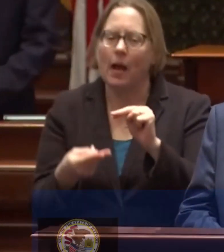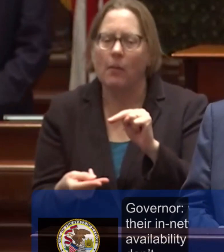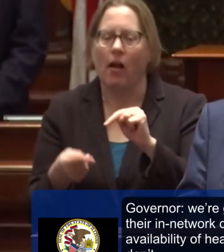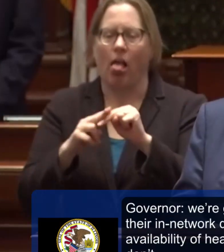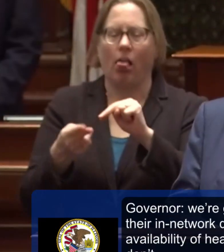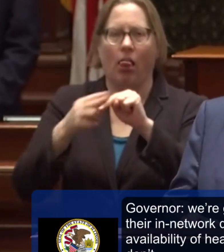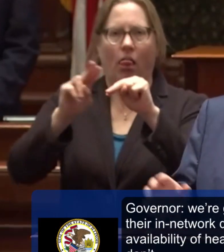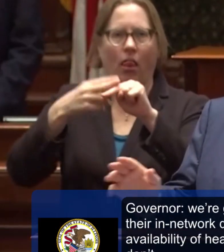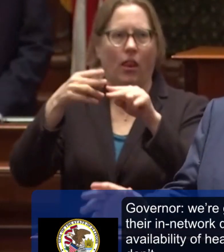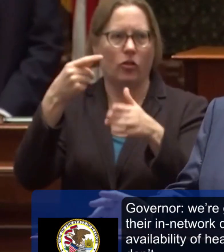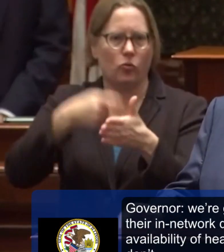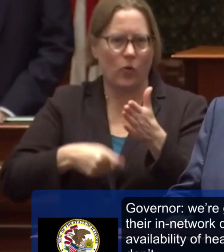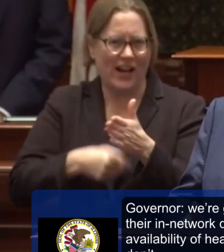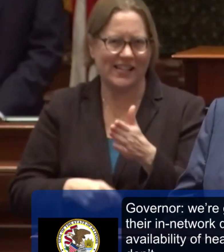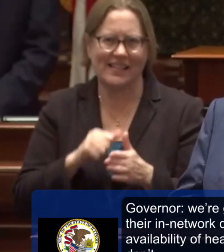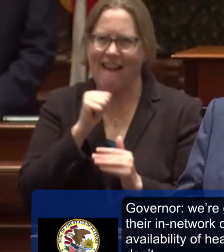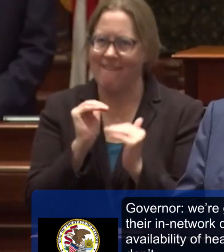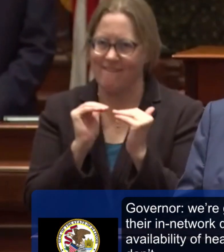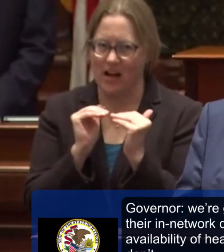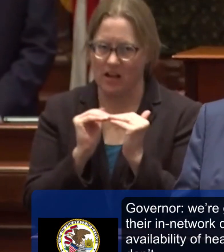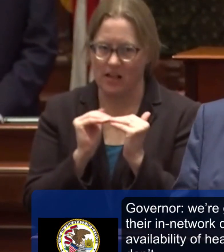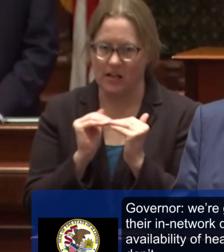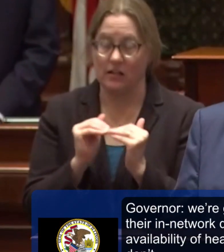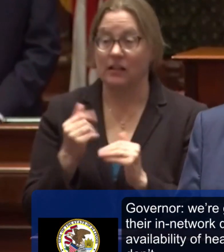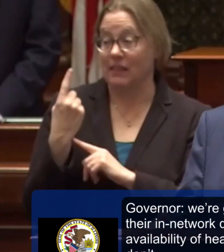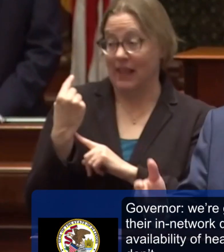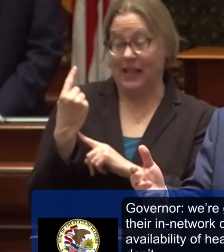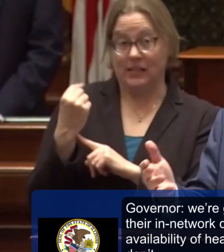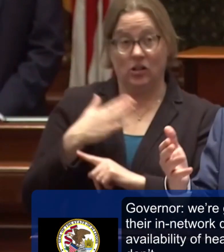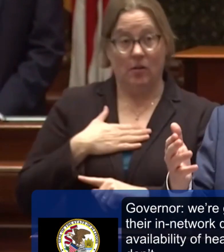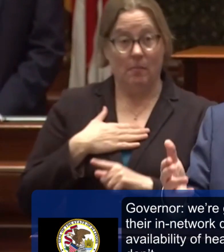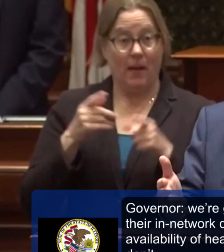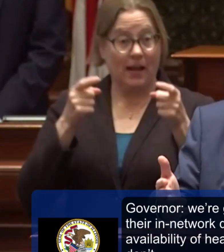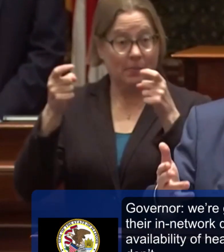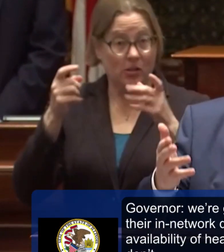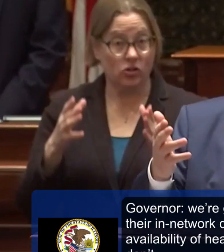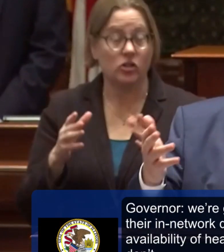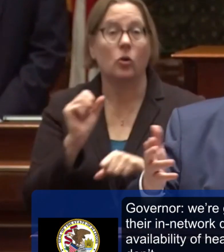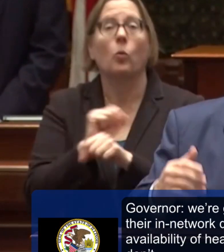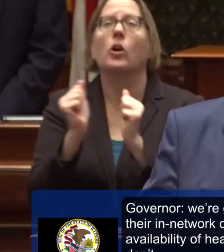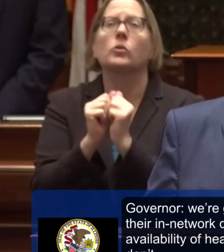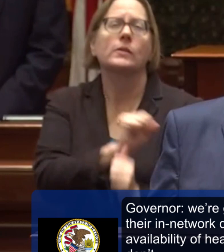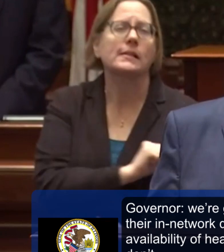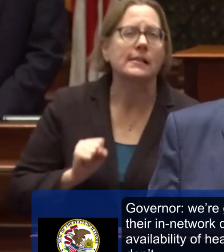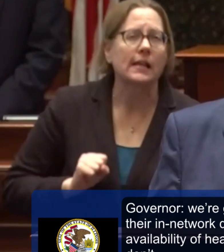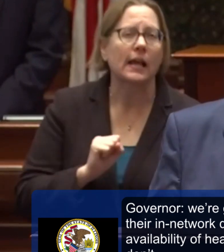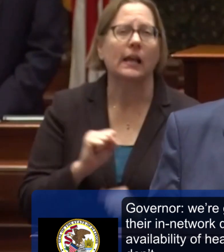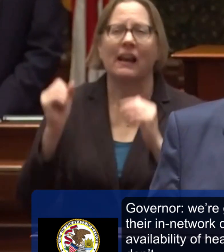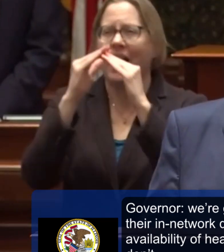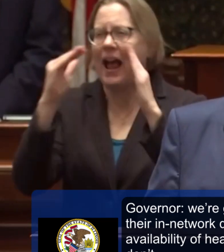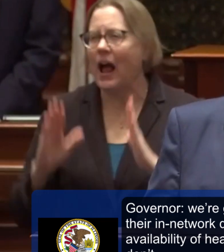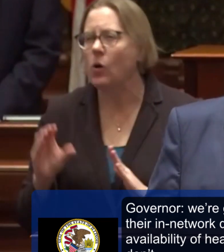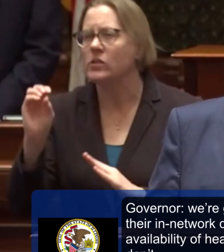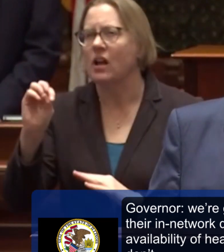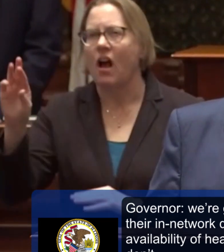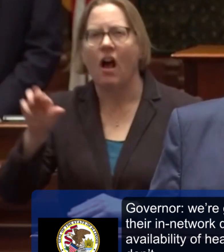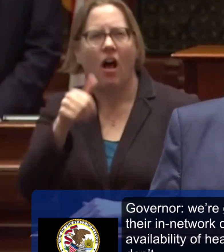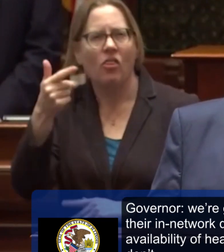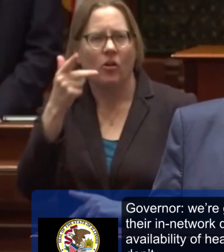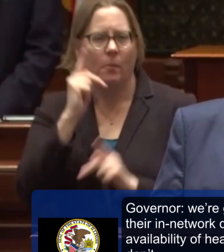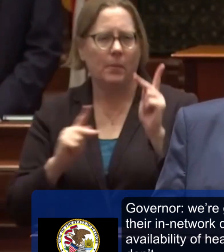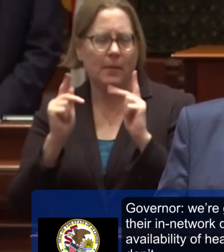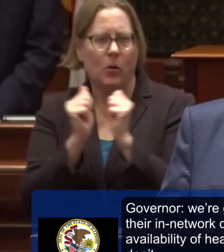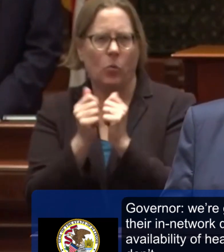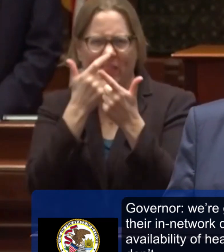on consumers. Last year, my administration was proud to work with members of the Senate, the House, and other stakeholders to